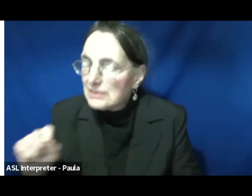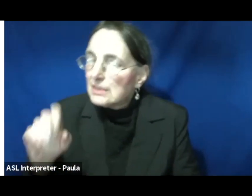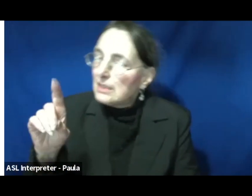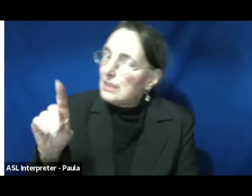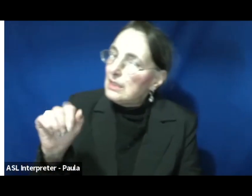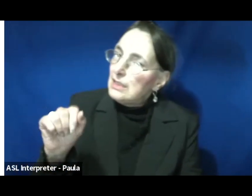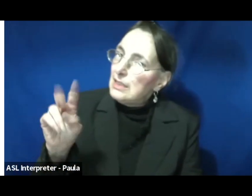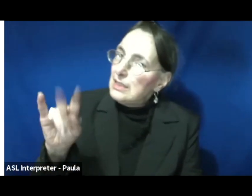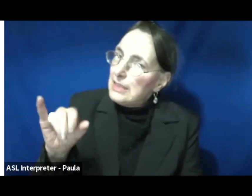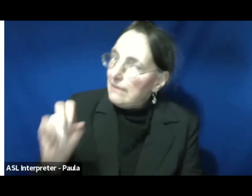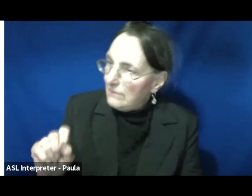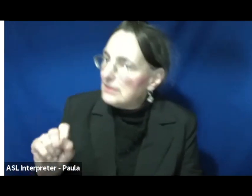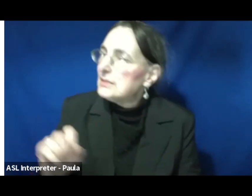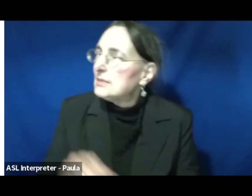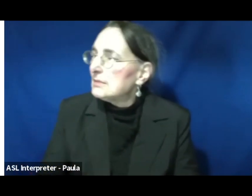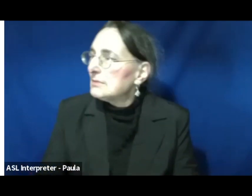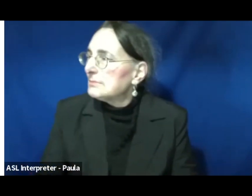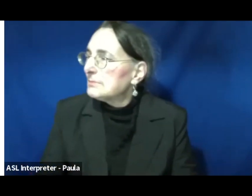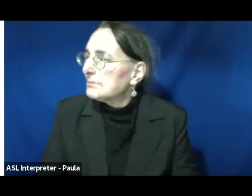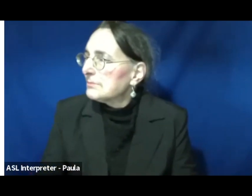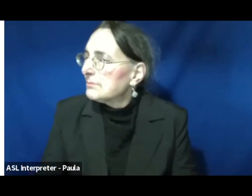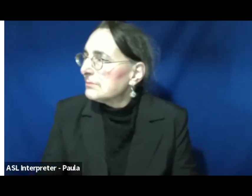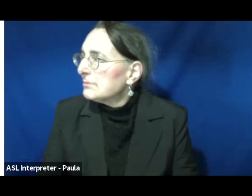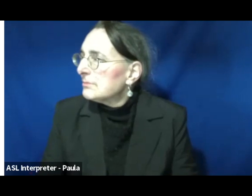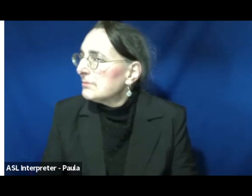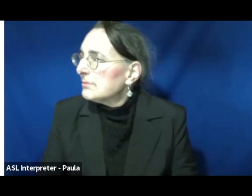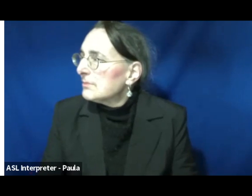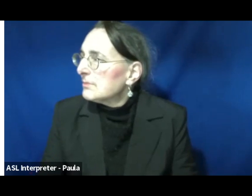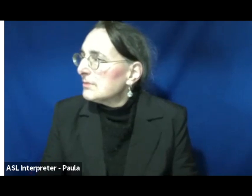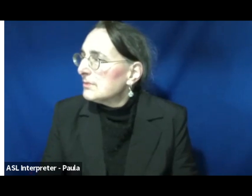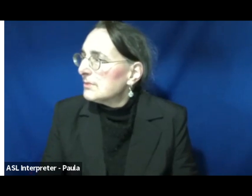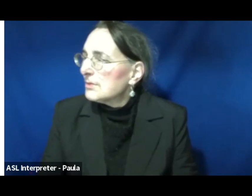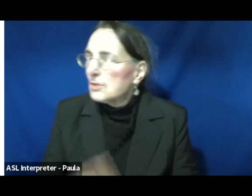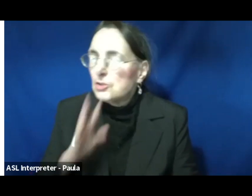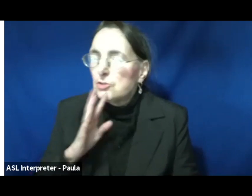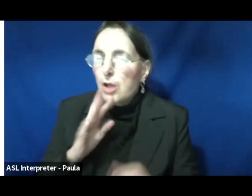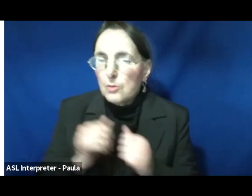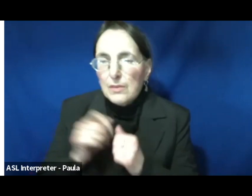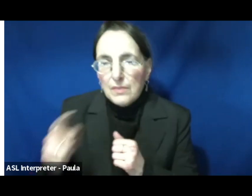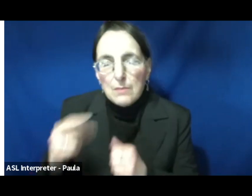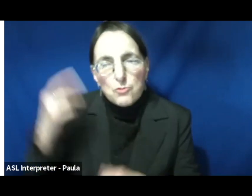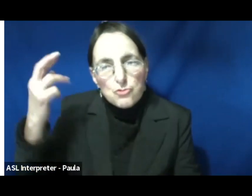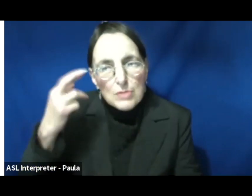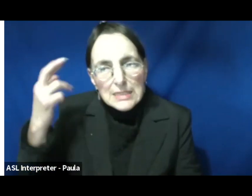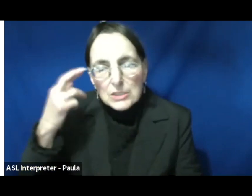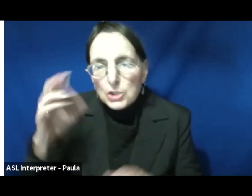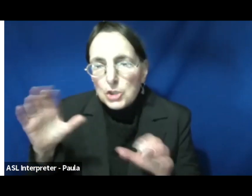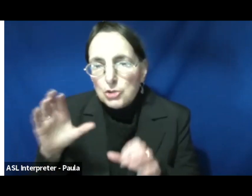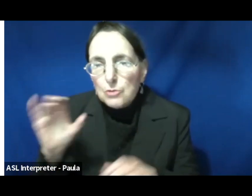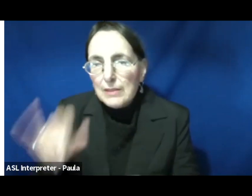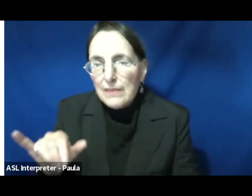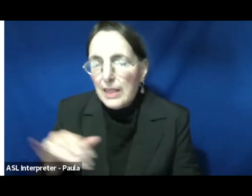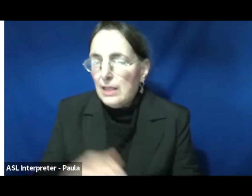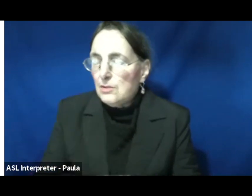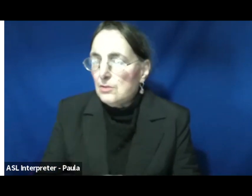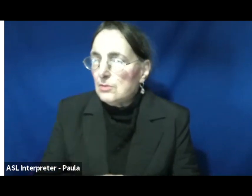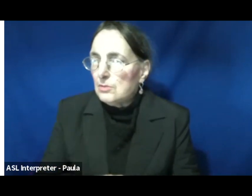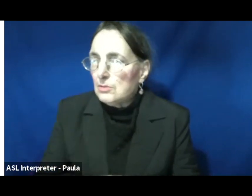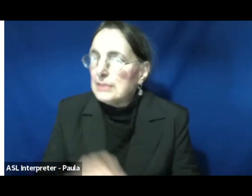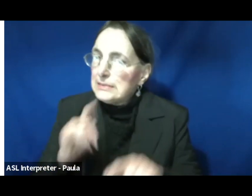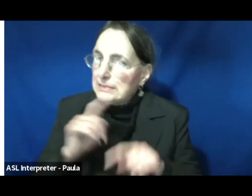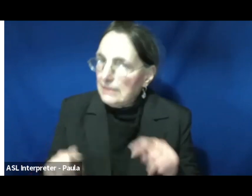also participating in this. And they're doing this. And you talk to them for the reasons why they're doing this. People have been in Africa doing